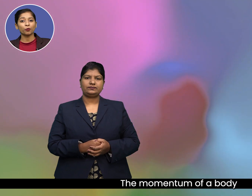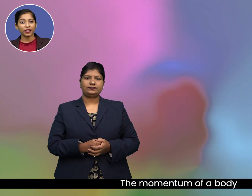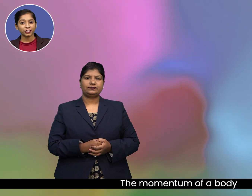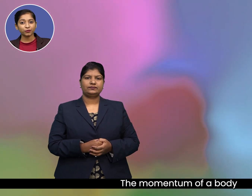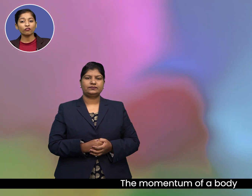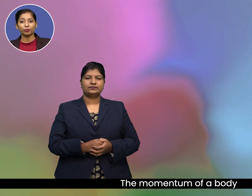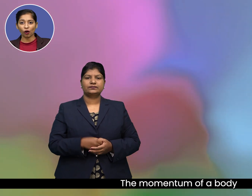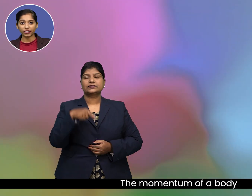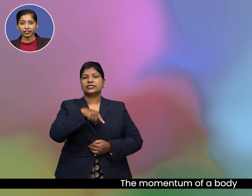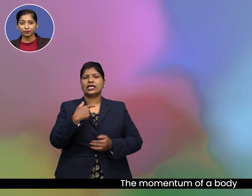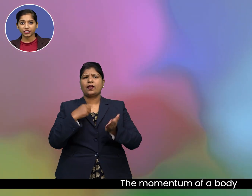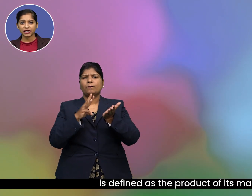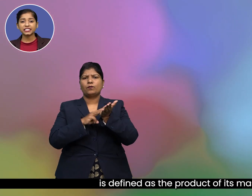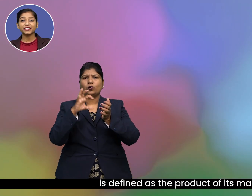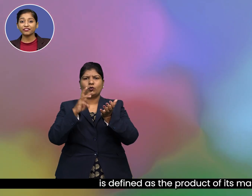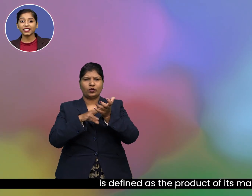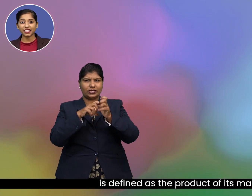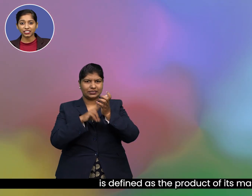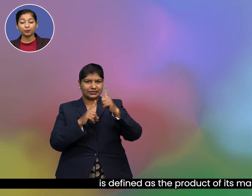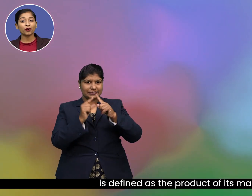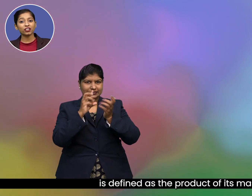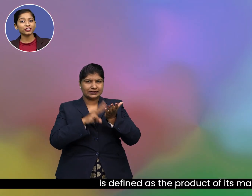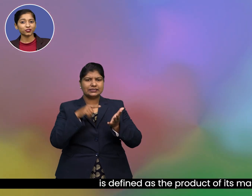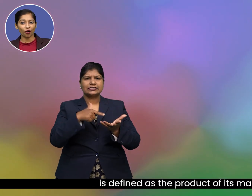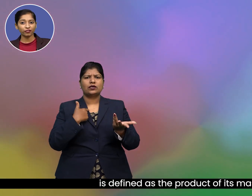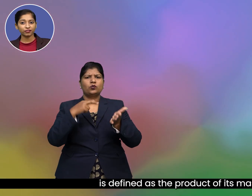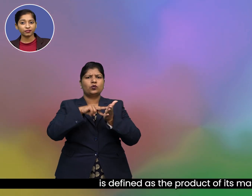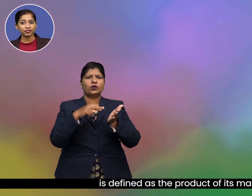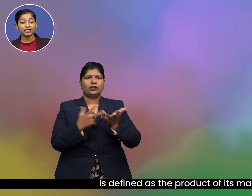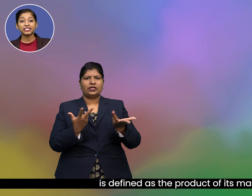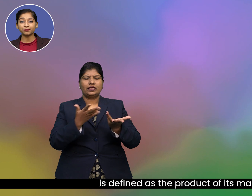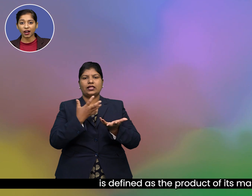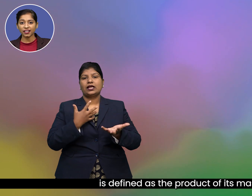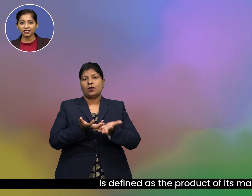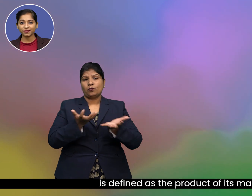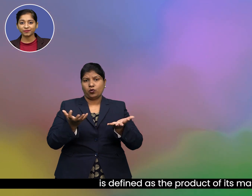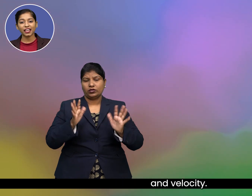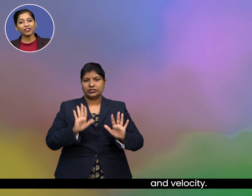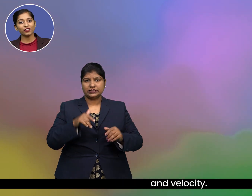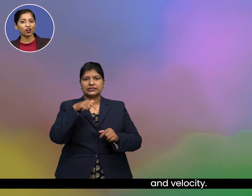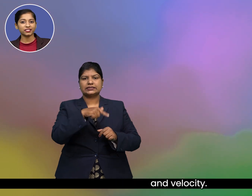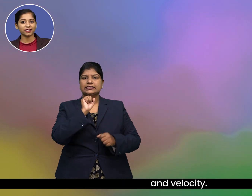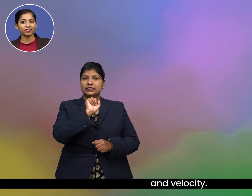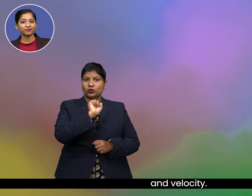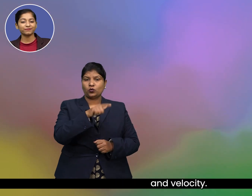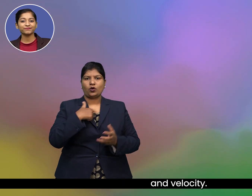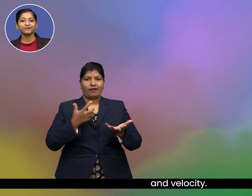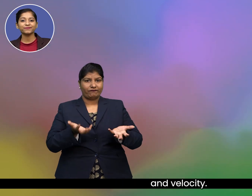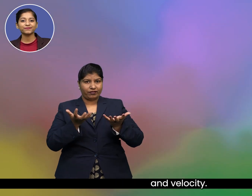The momentum of a body is defined as the product of its mass and